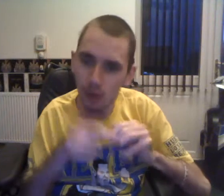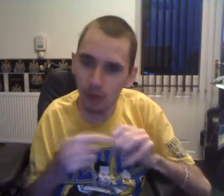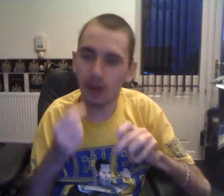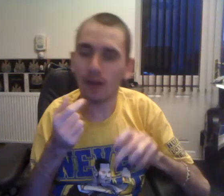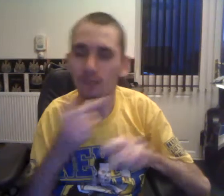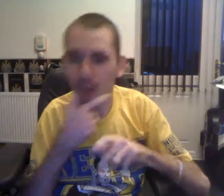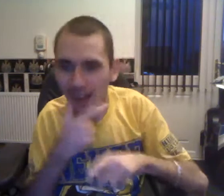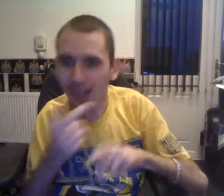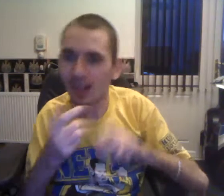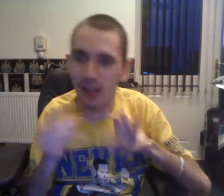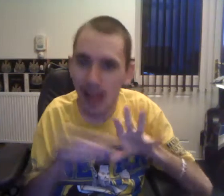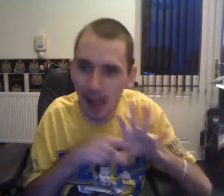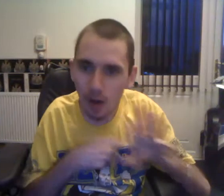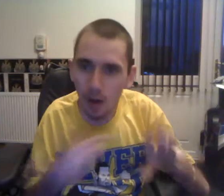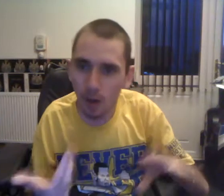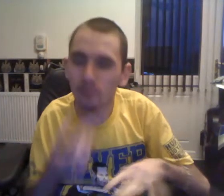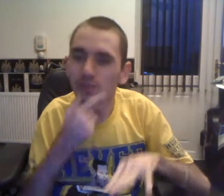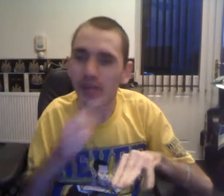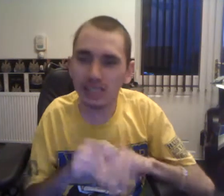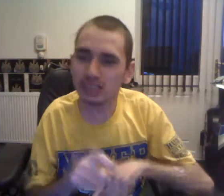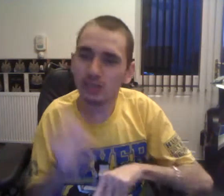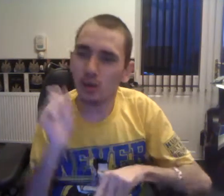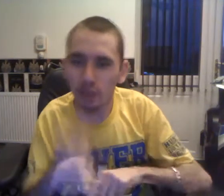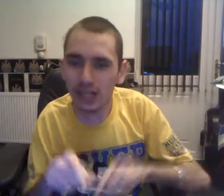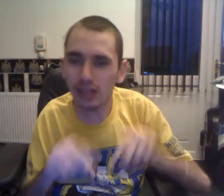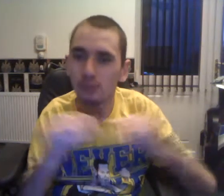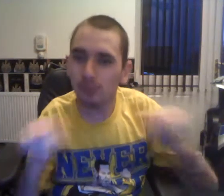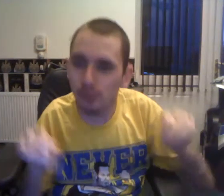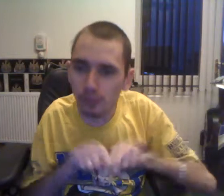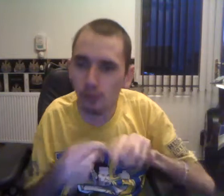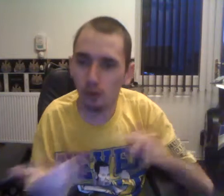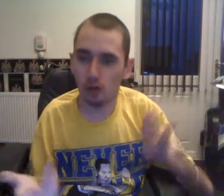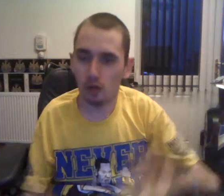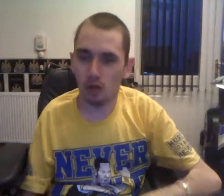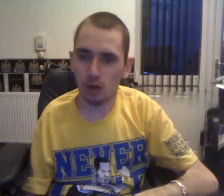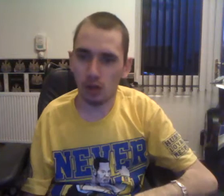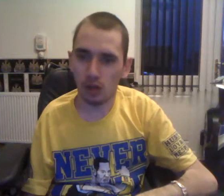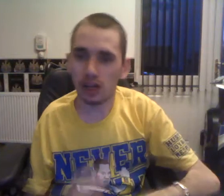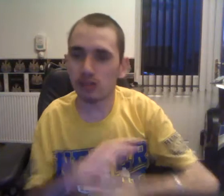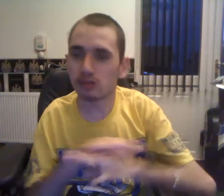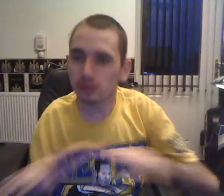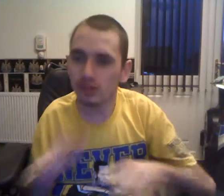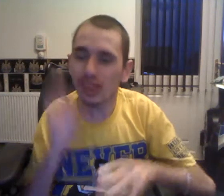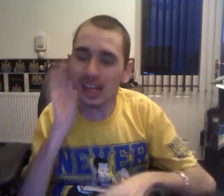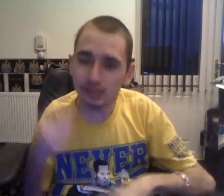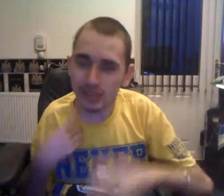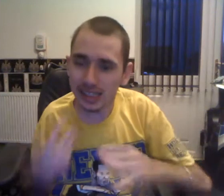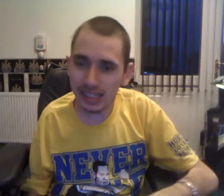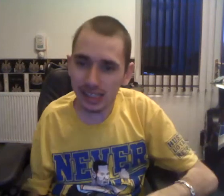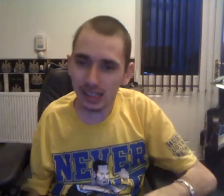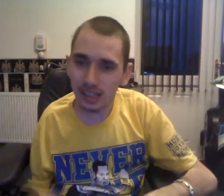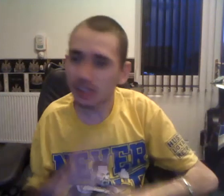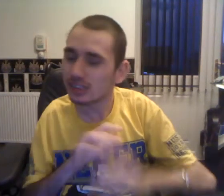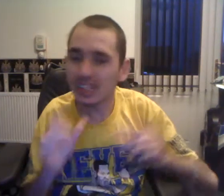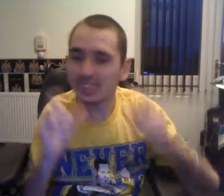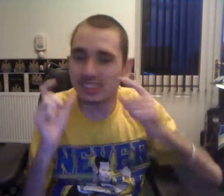fun and mellow without the yellow. Please don't pee, in the pool. Listen to me, that's just